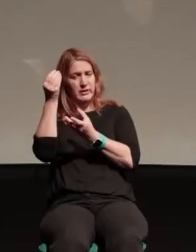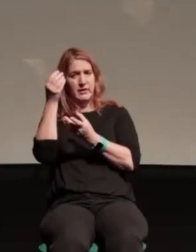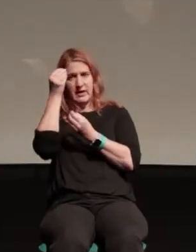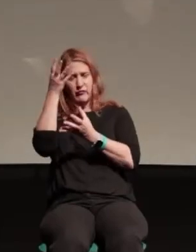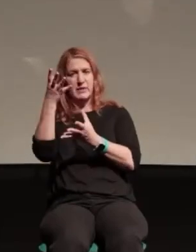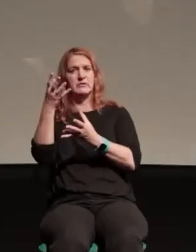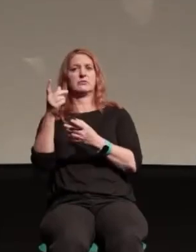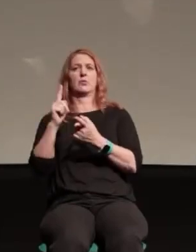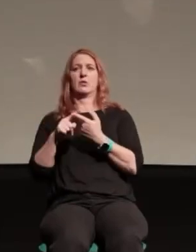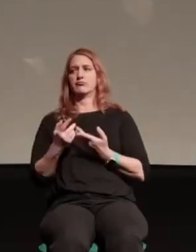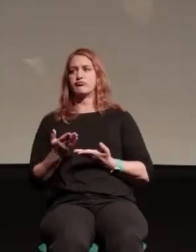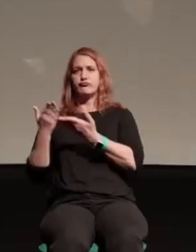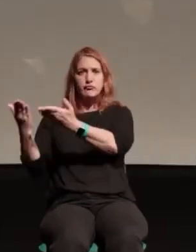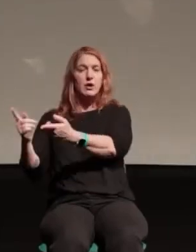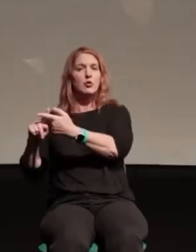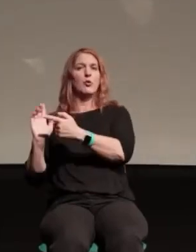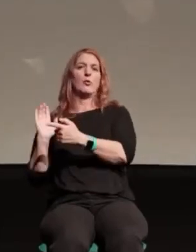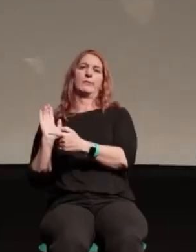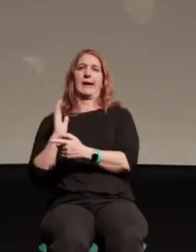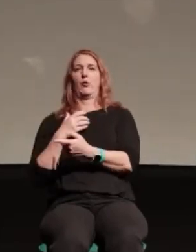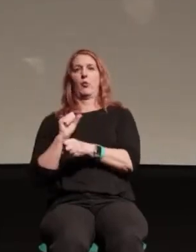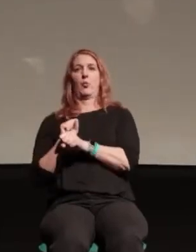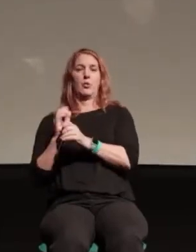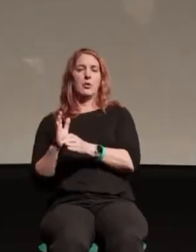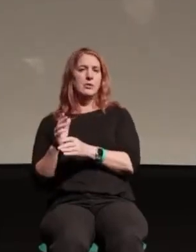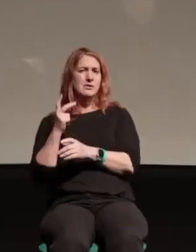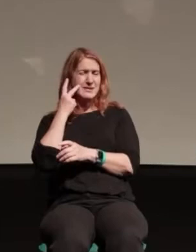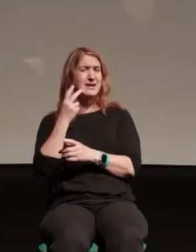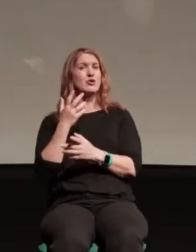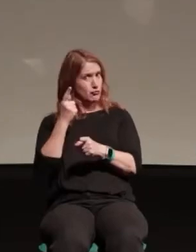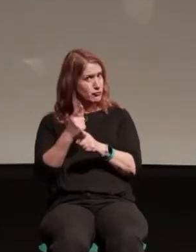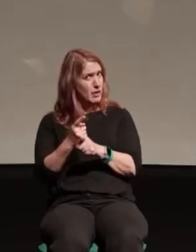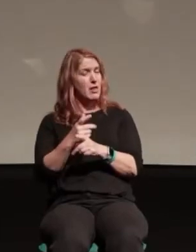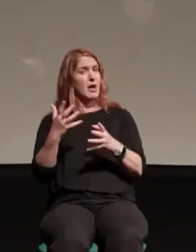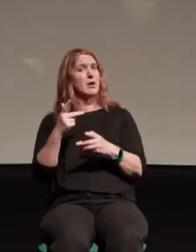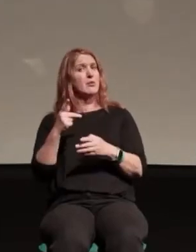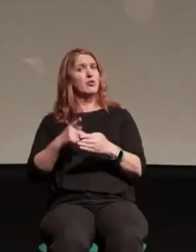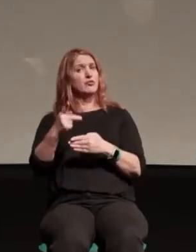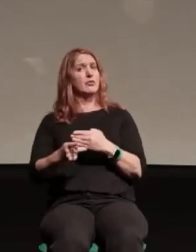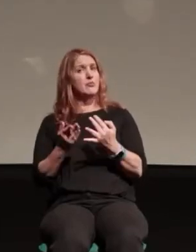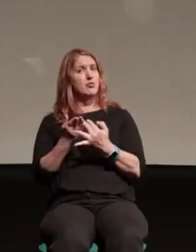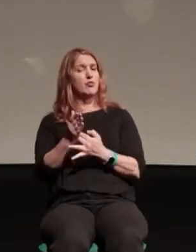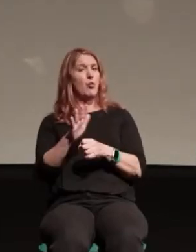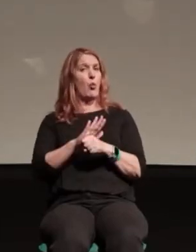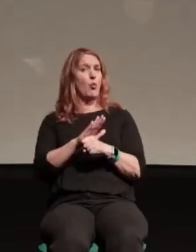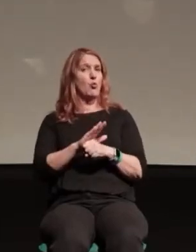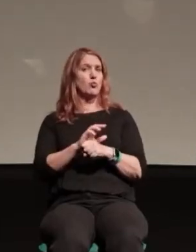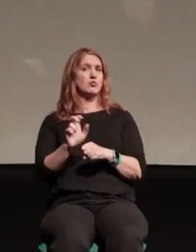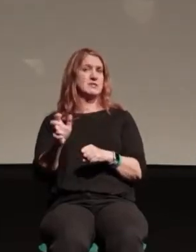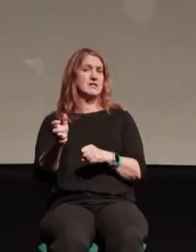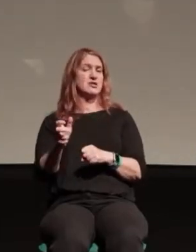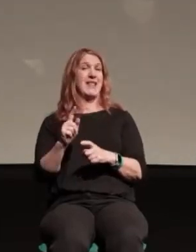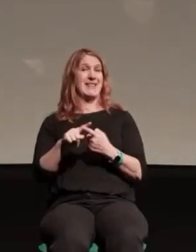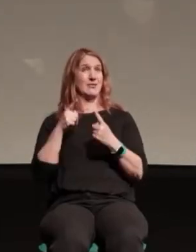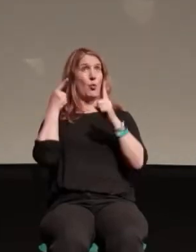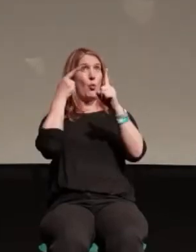at PBS. It sounds like it's an issue. I think a lot of programs are coming through local stations, and that's the ideal.